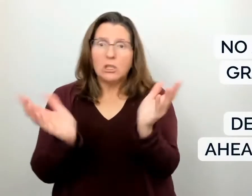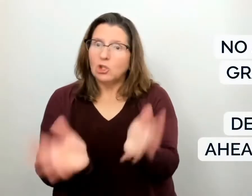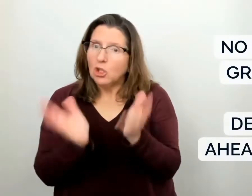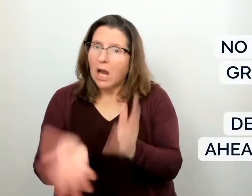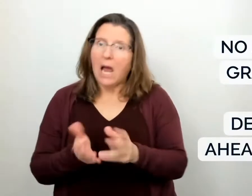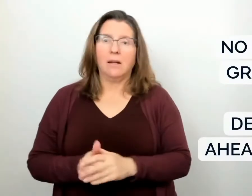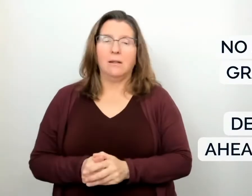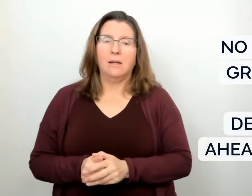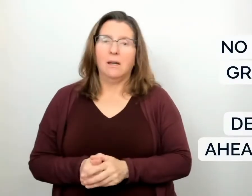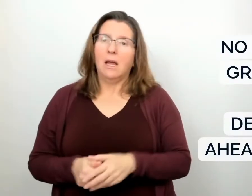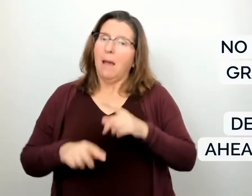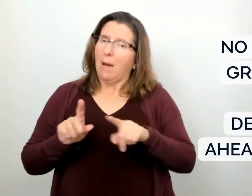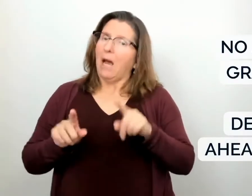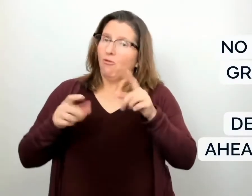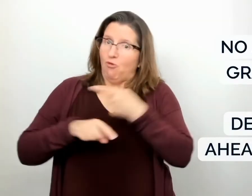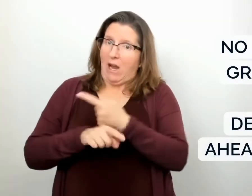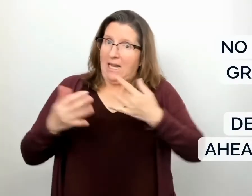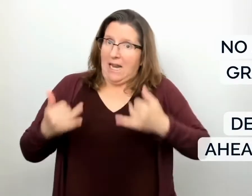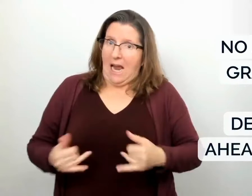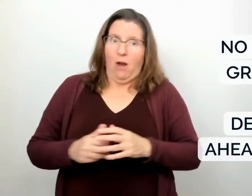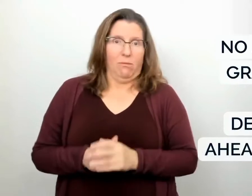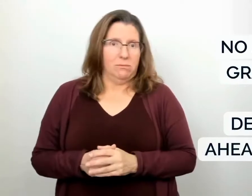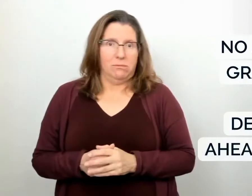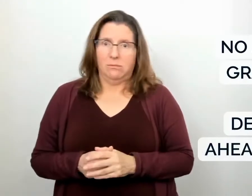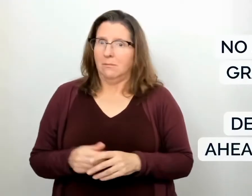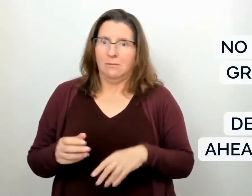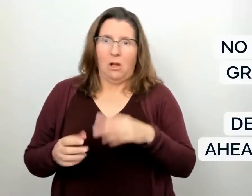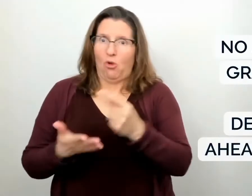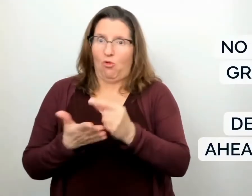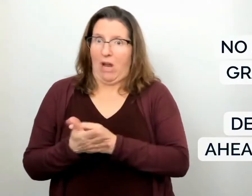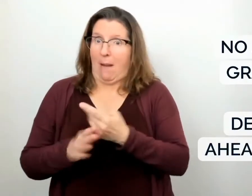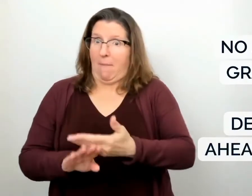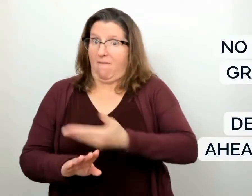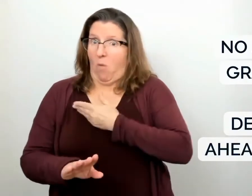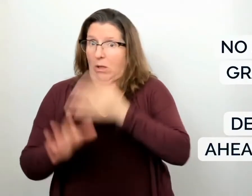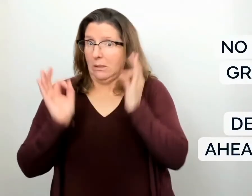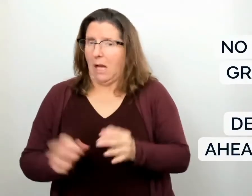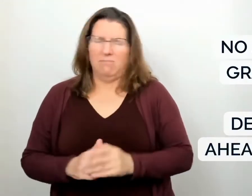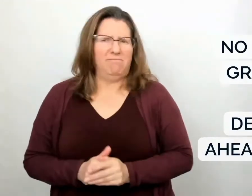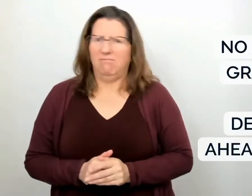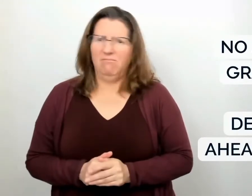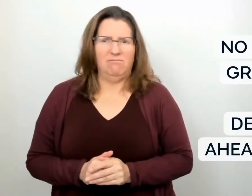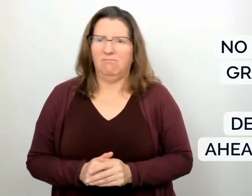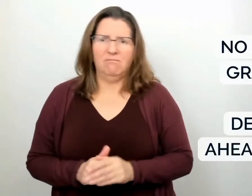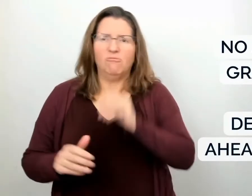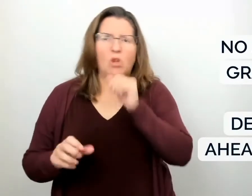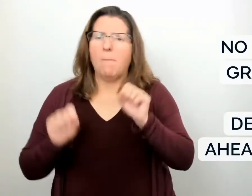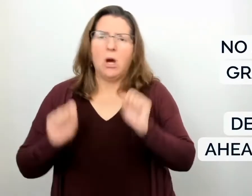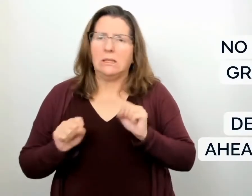have the opportunity to actually meet. But right now, you are unknown to me. So there's no way your grade is predetermined. It's